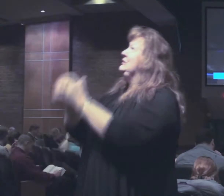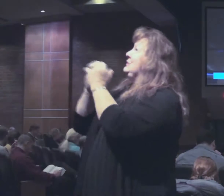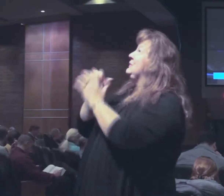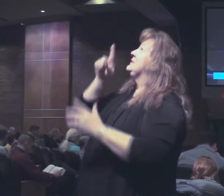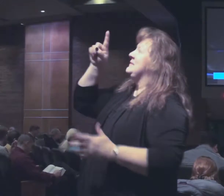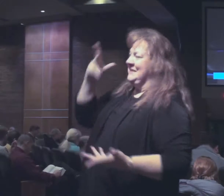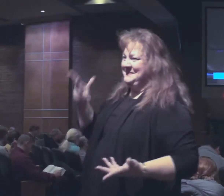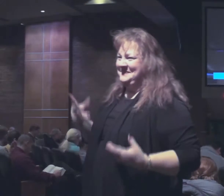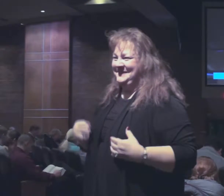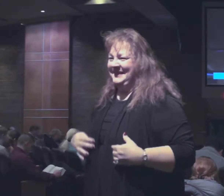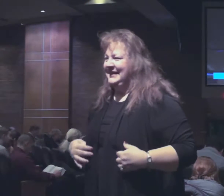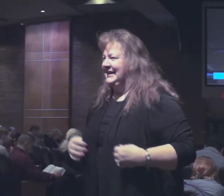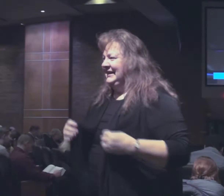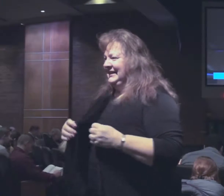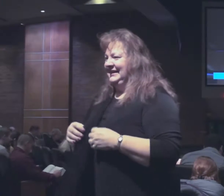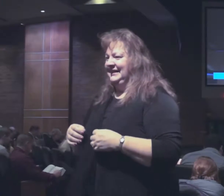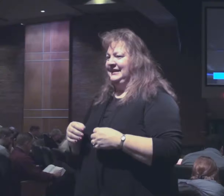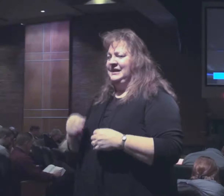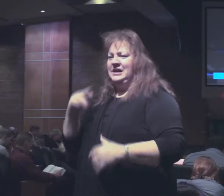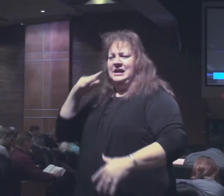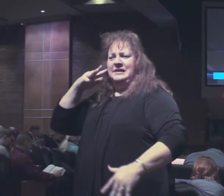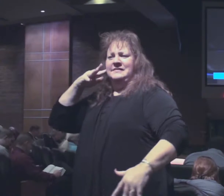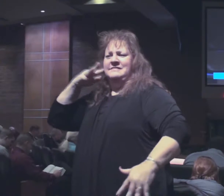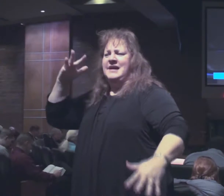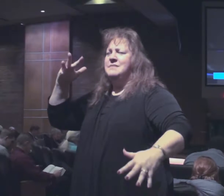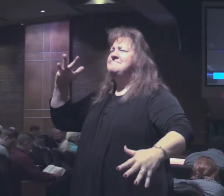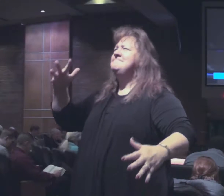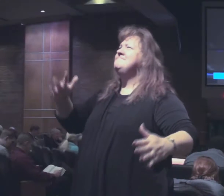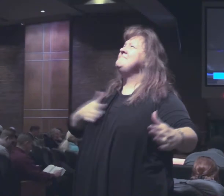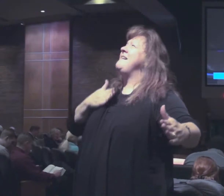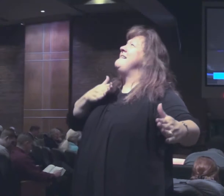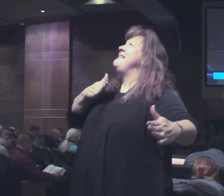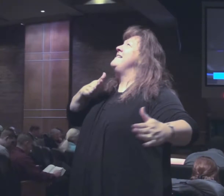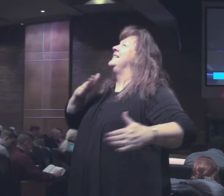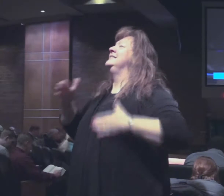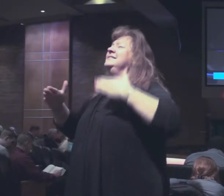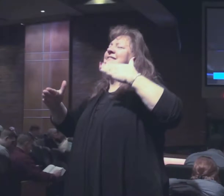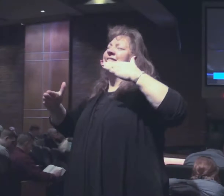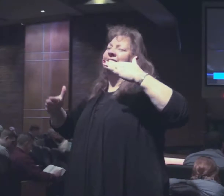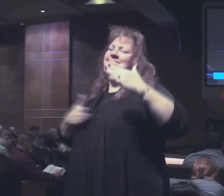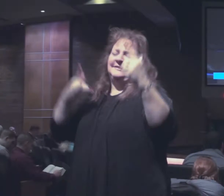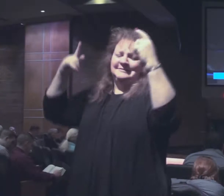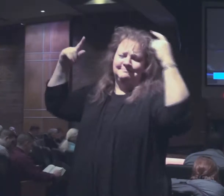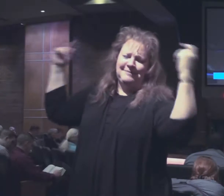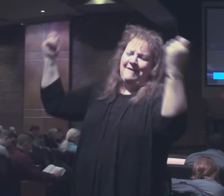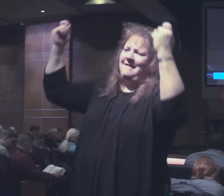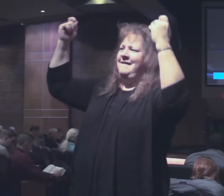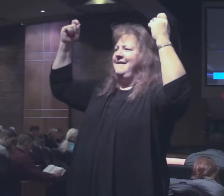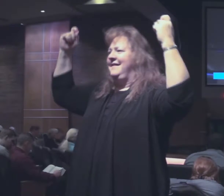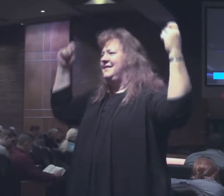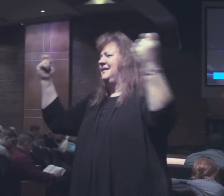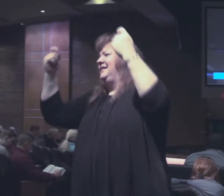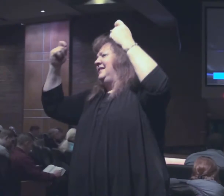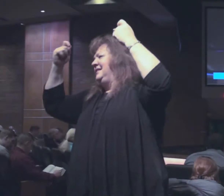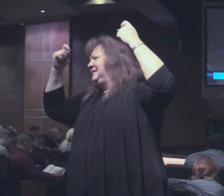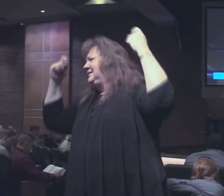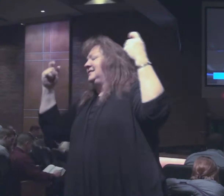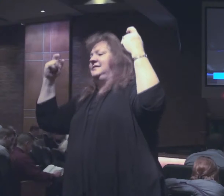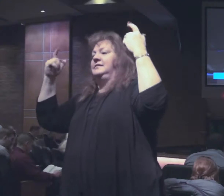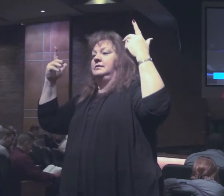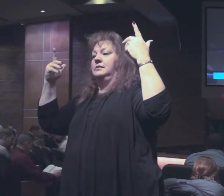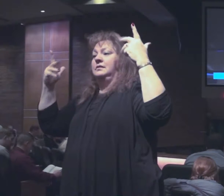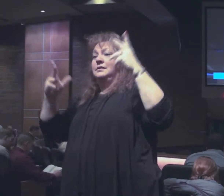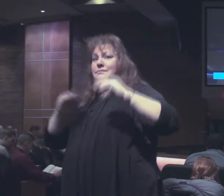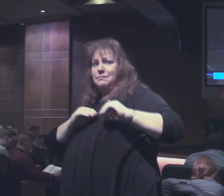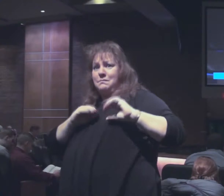Him. To raise sounds of joy. This is celebration. This is a cause